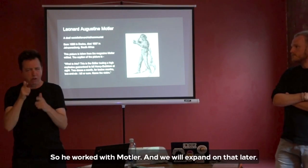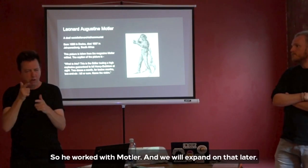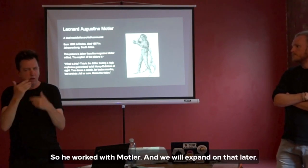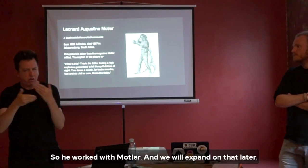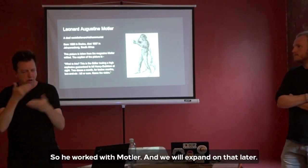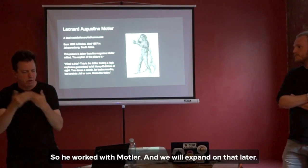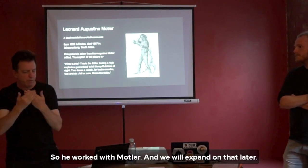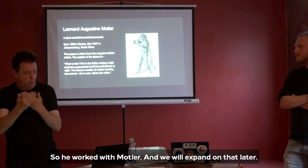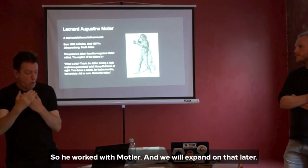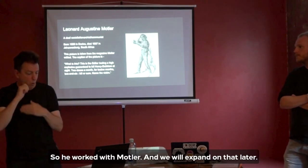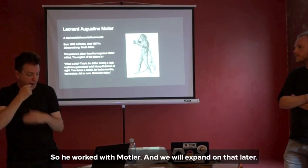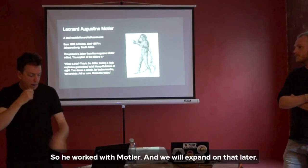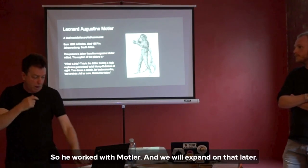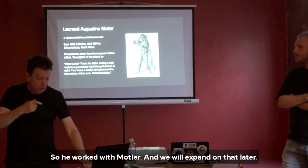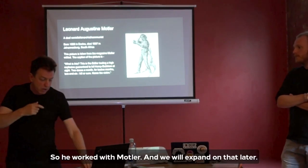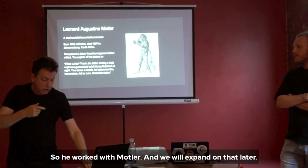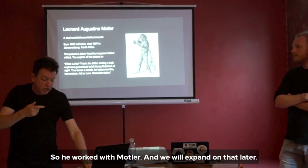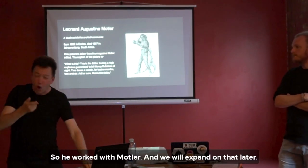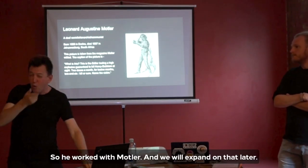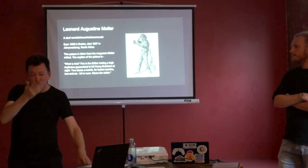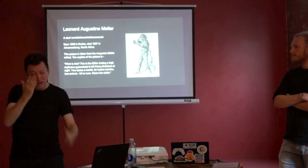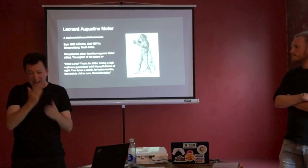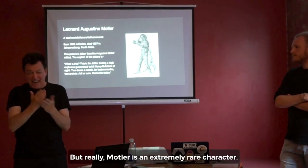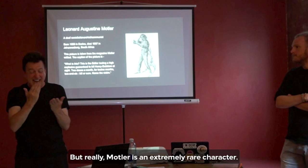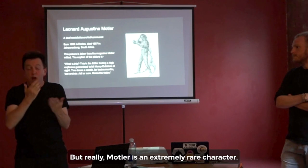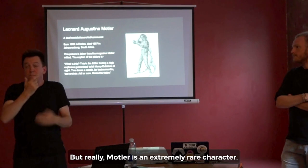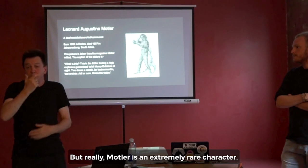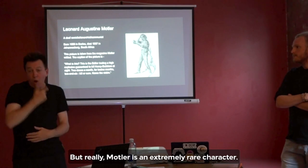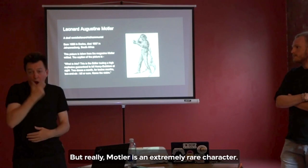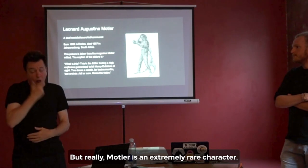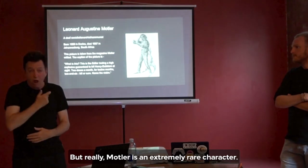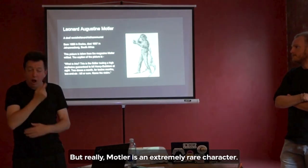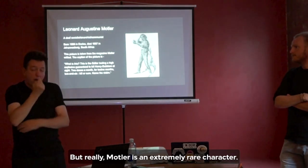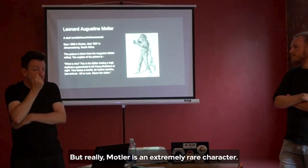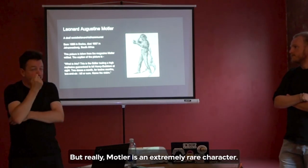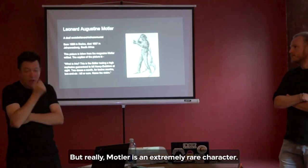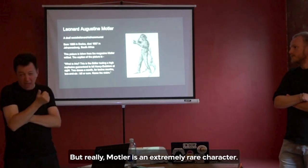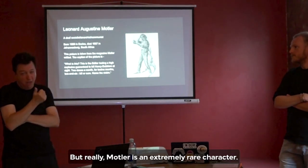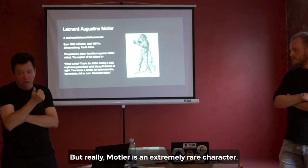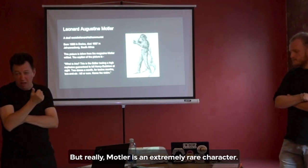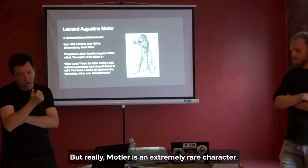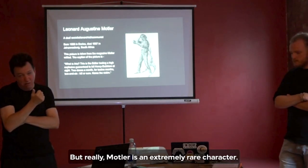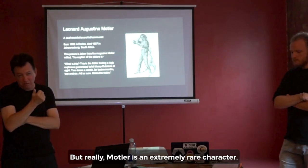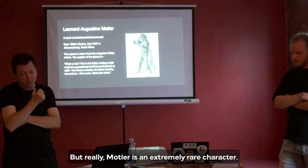So he worked with Motler, and we will expand on that later. But really, Motler is an extremely rare